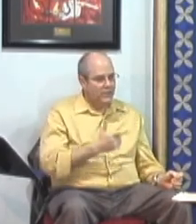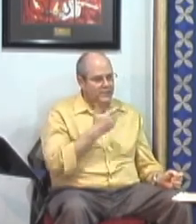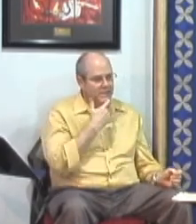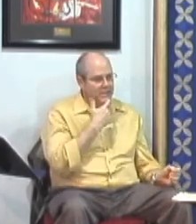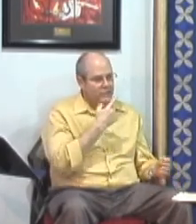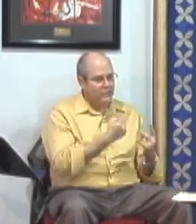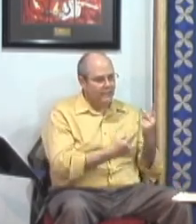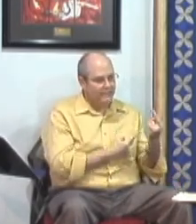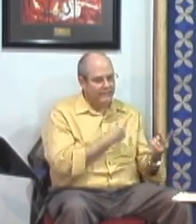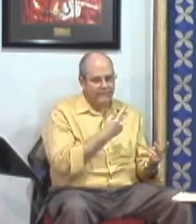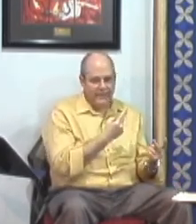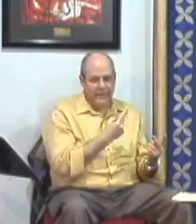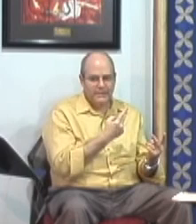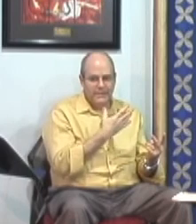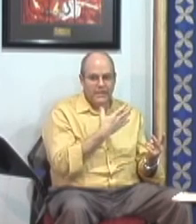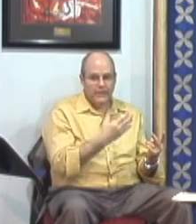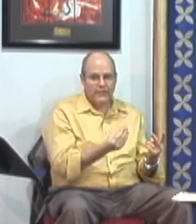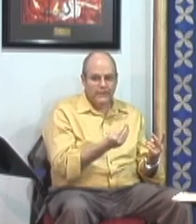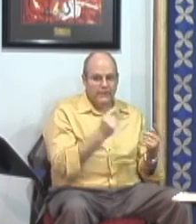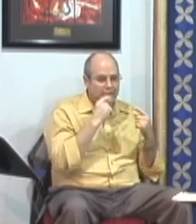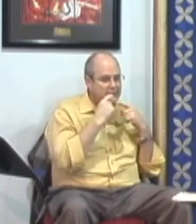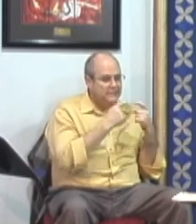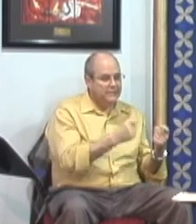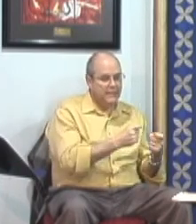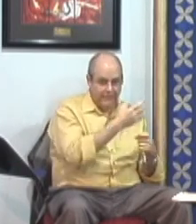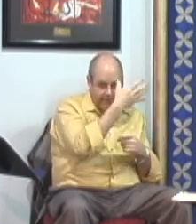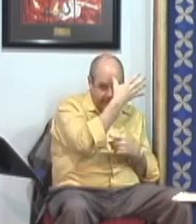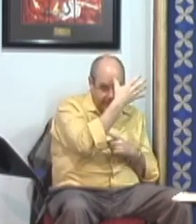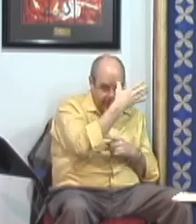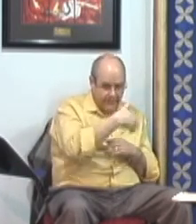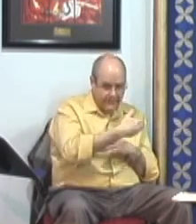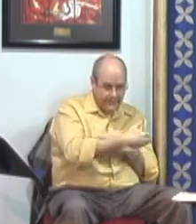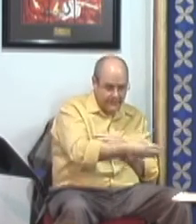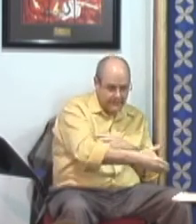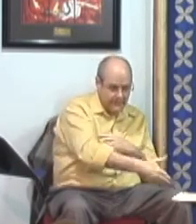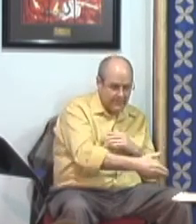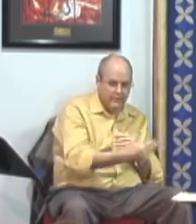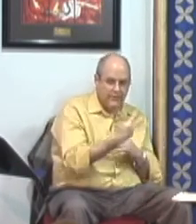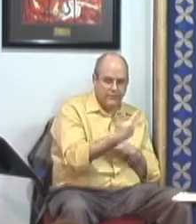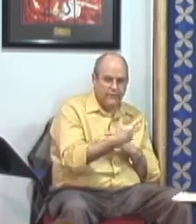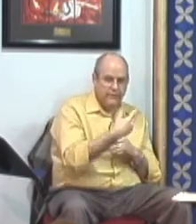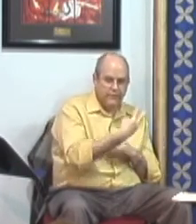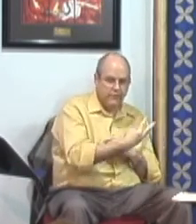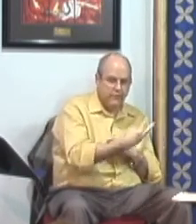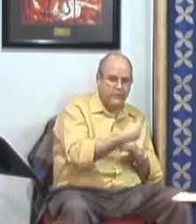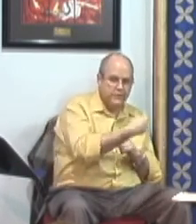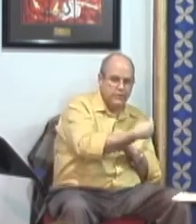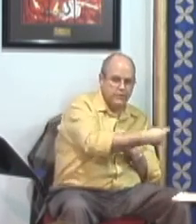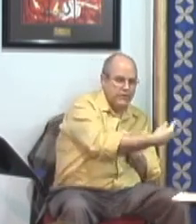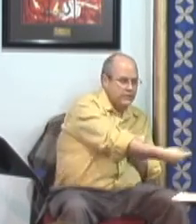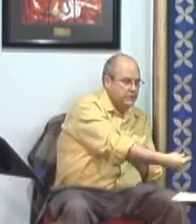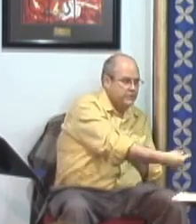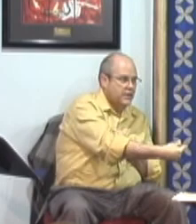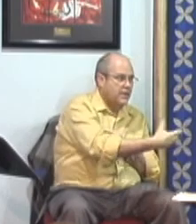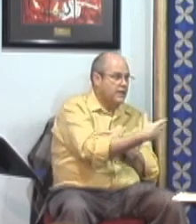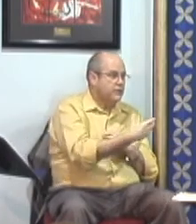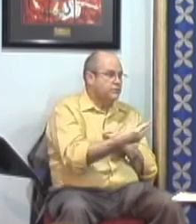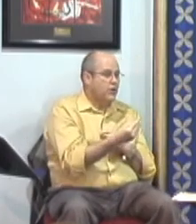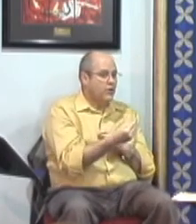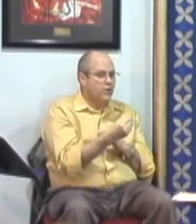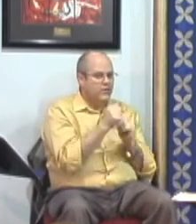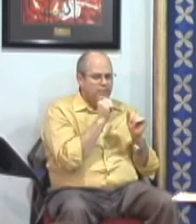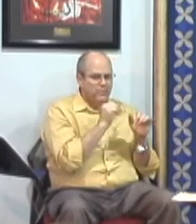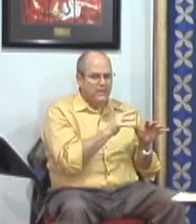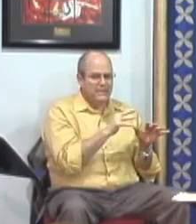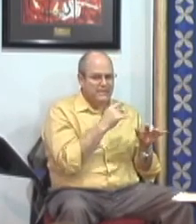be visiting the iniquity of the fathers upon the children and the children's children to the third and fourth generations. And so the additional thing to understand about the